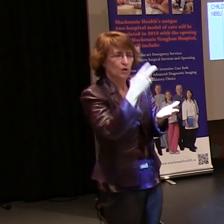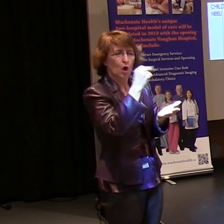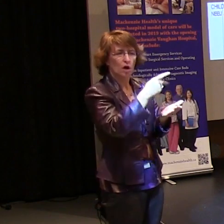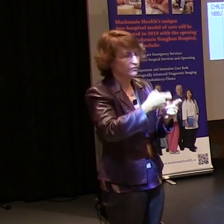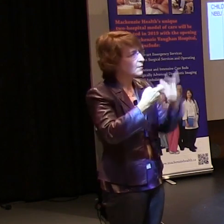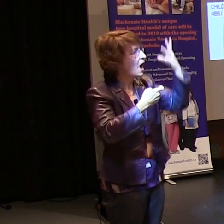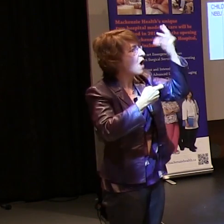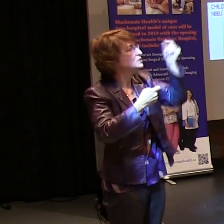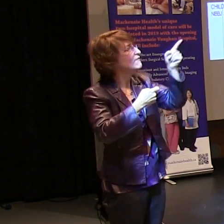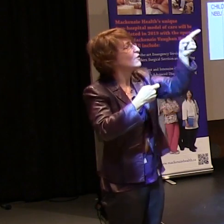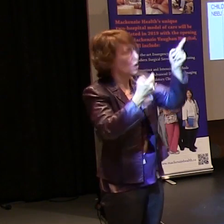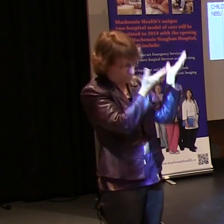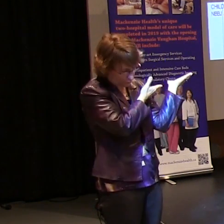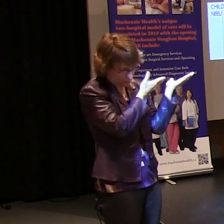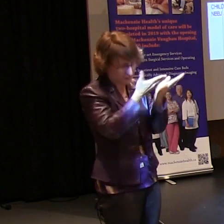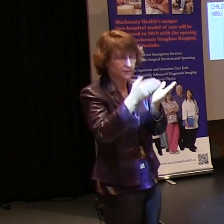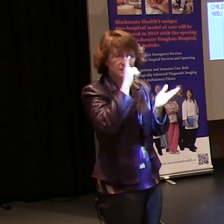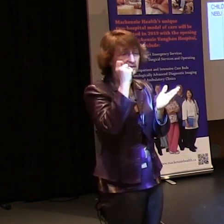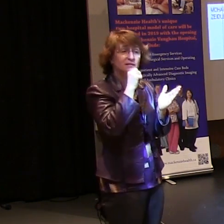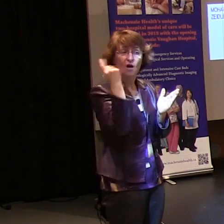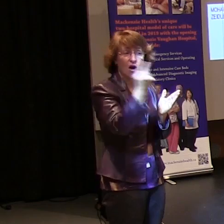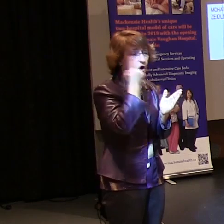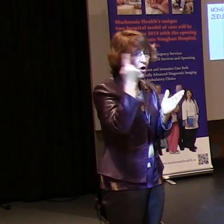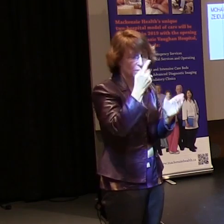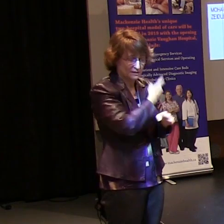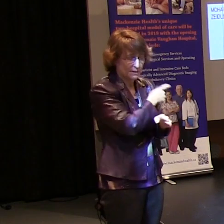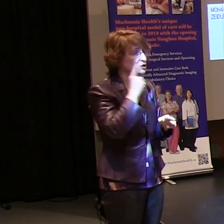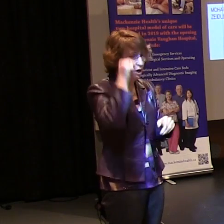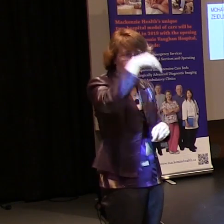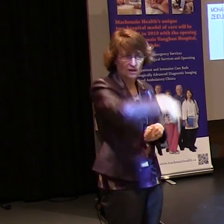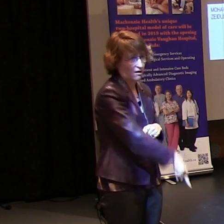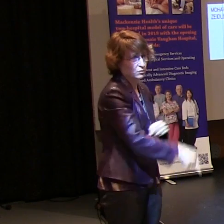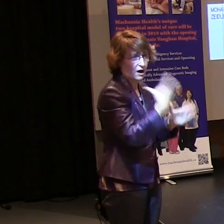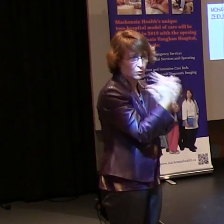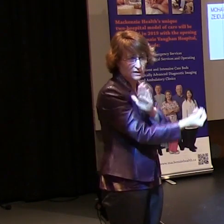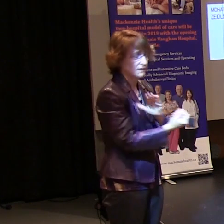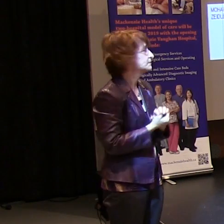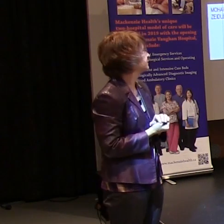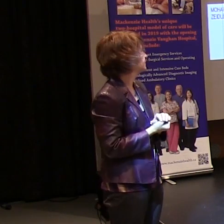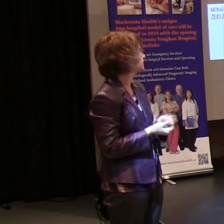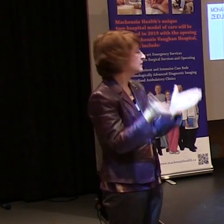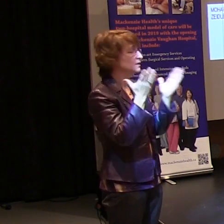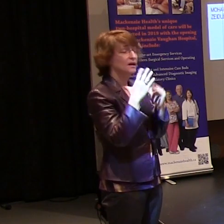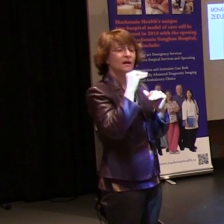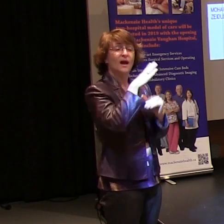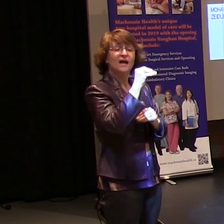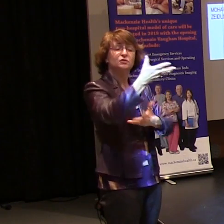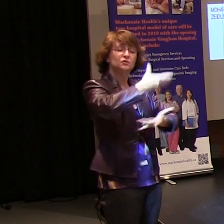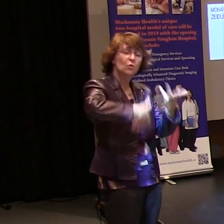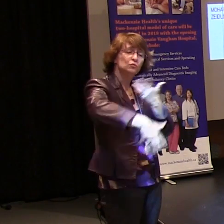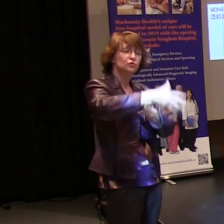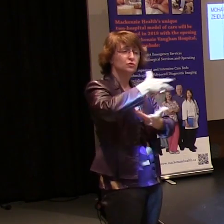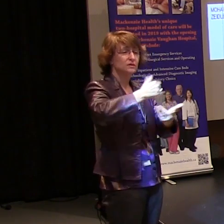out, not always patient can go down to the garden. And the social, how you are really have a space